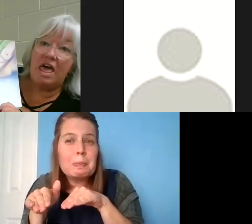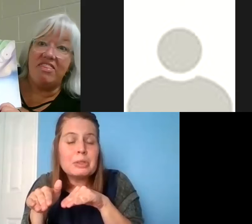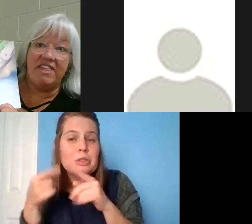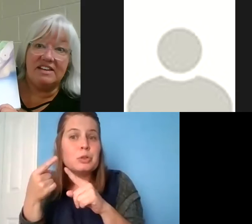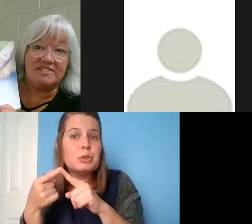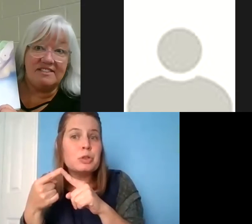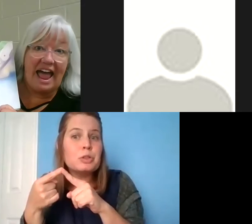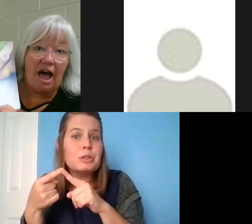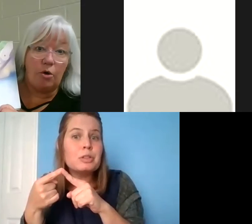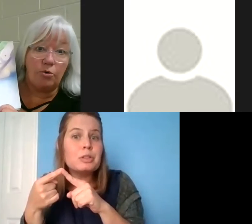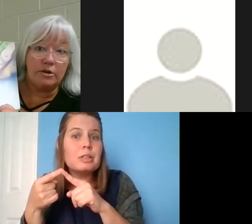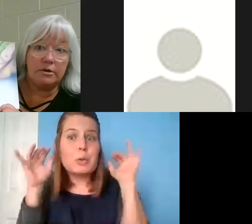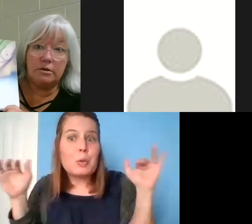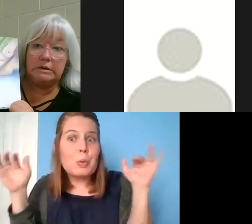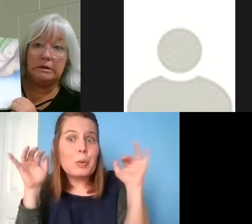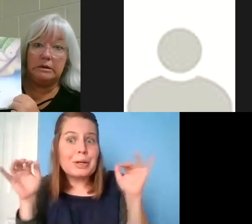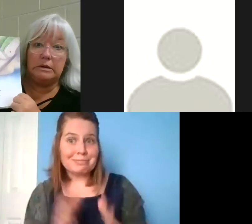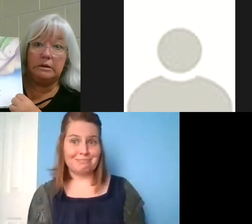toward the